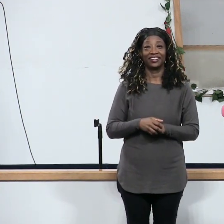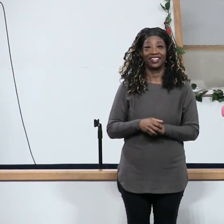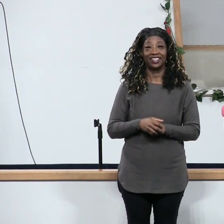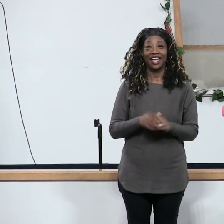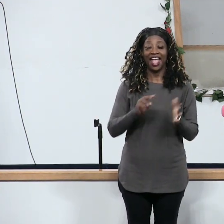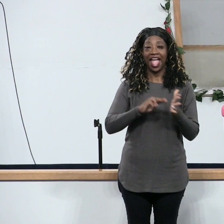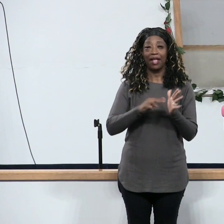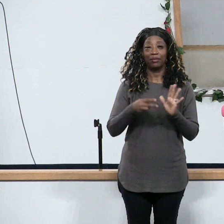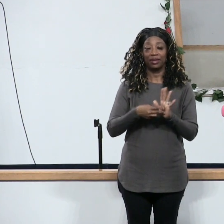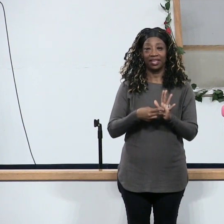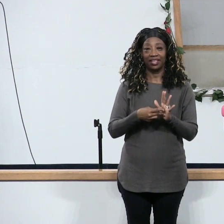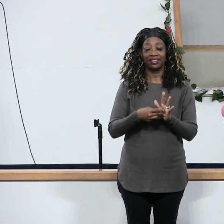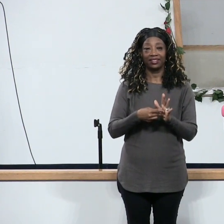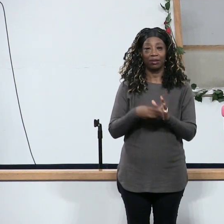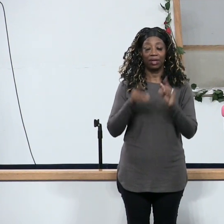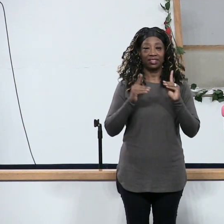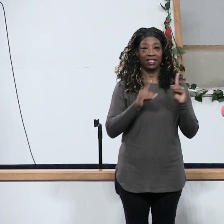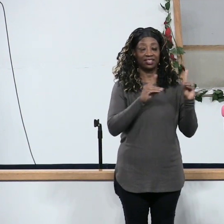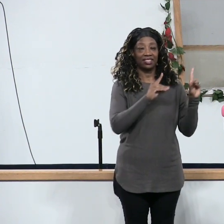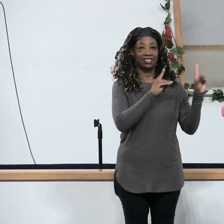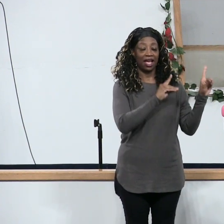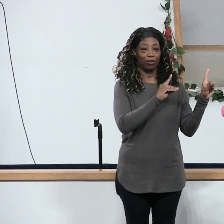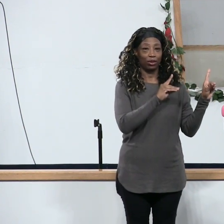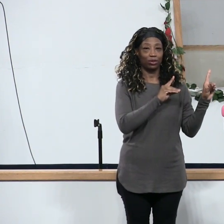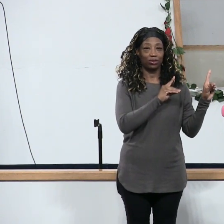it would make the disciples now to